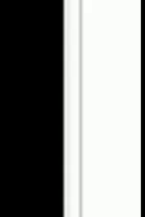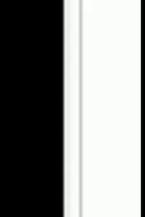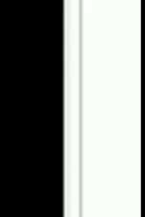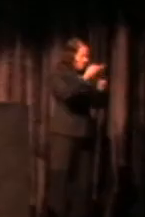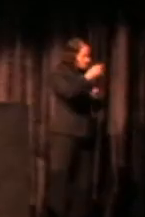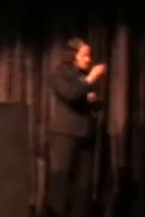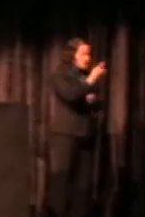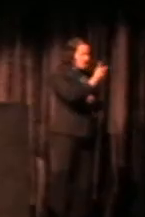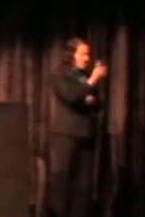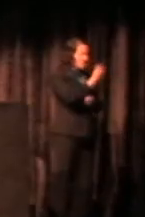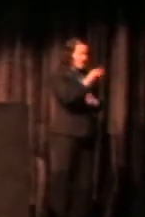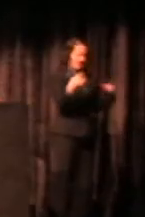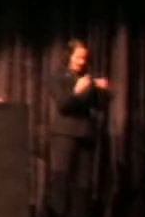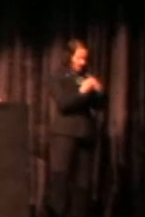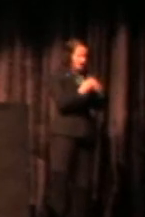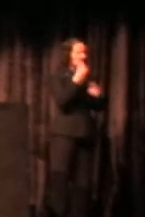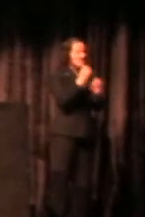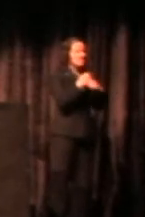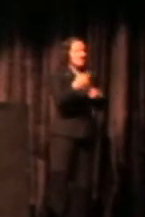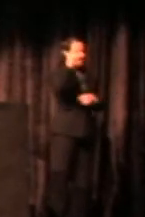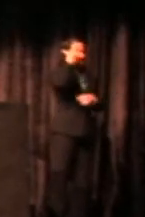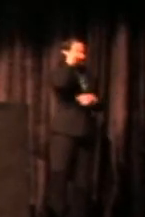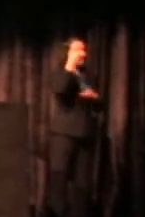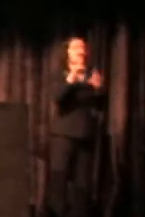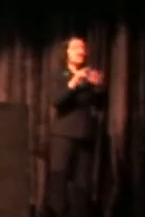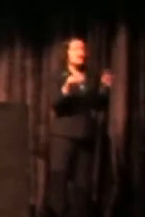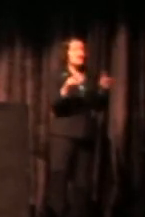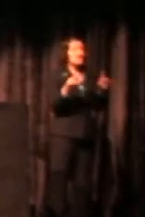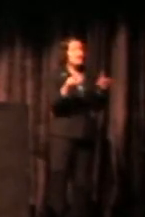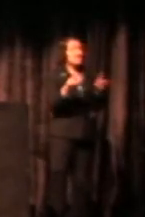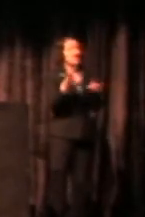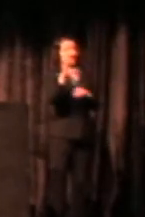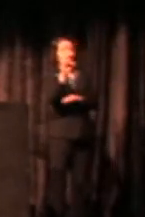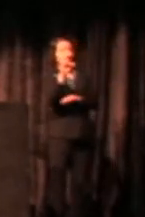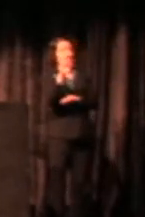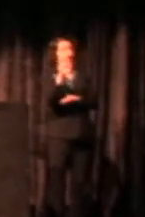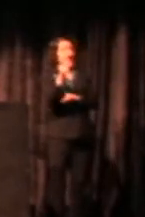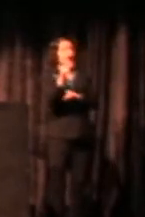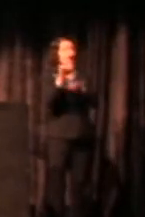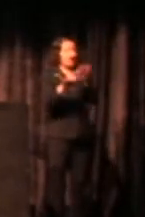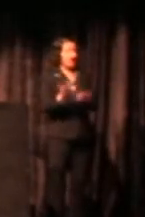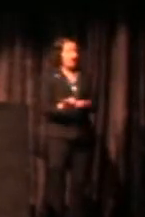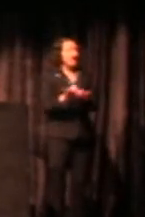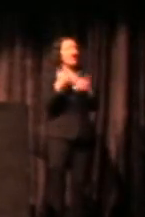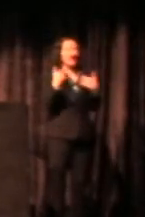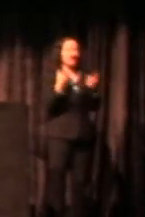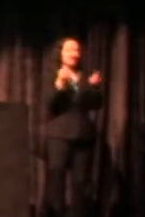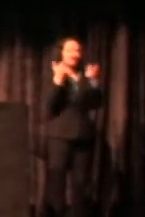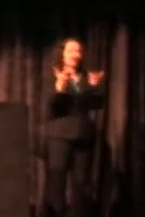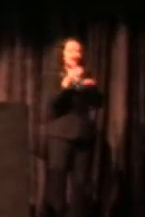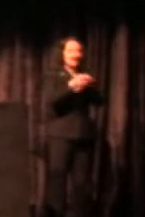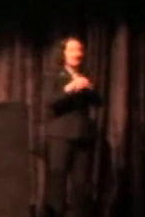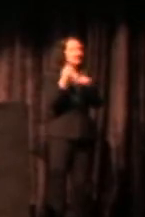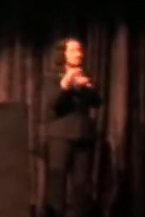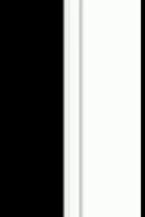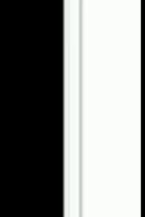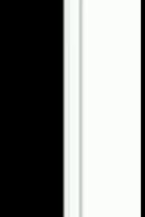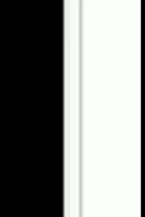sense. But if you look into coding, actually, you use a lot of English words, and it has very logical and consistent rules.